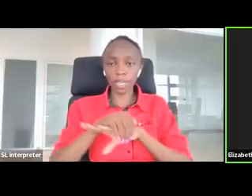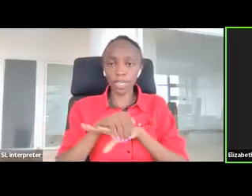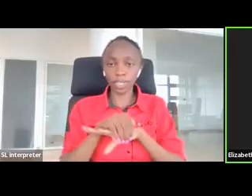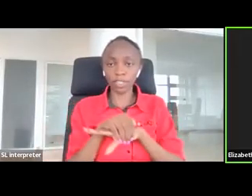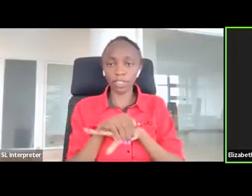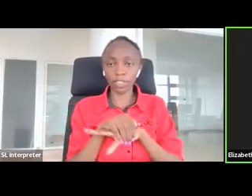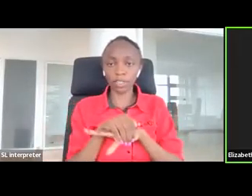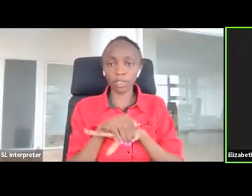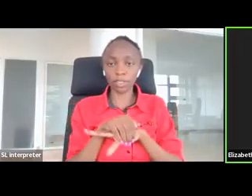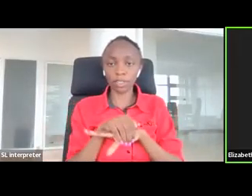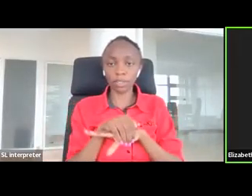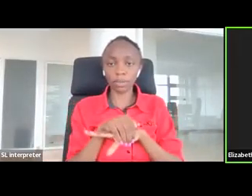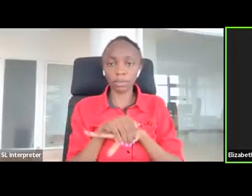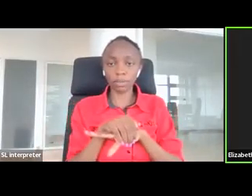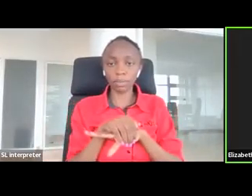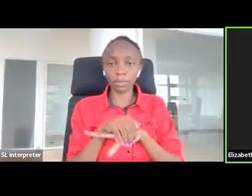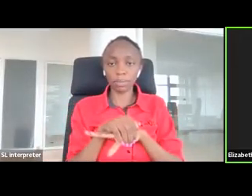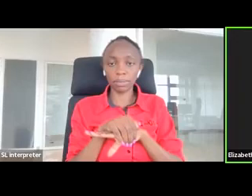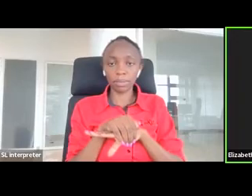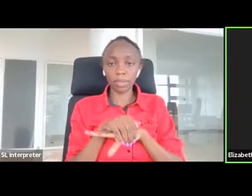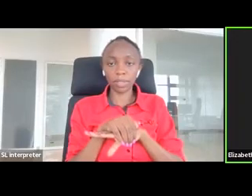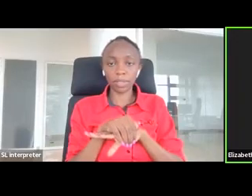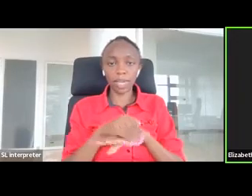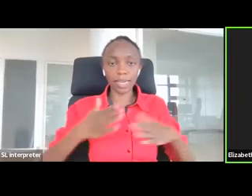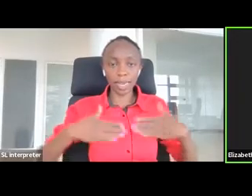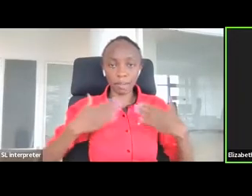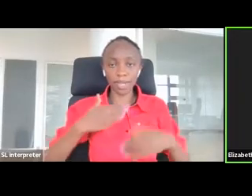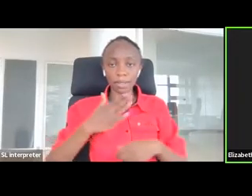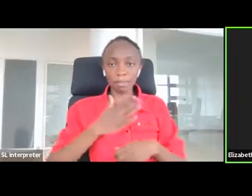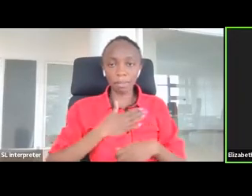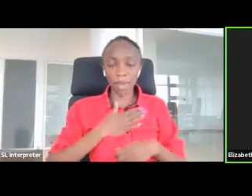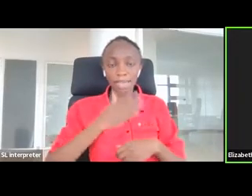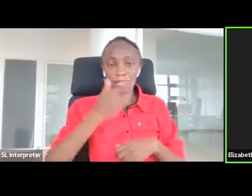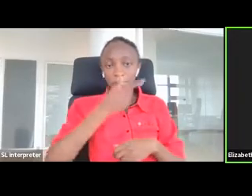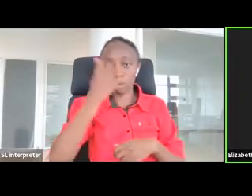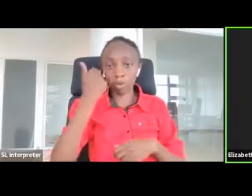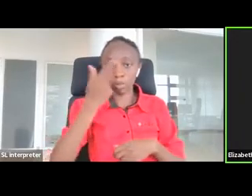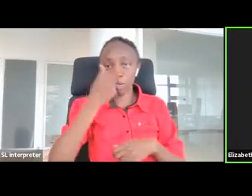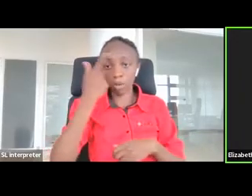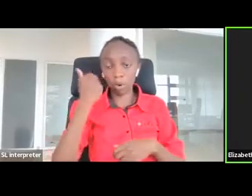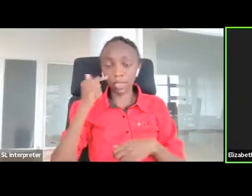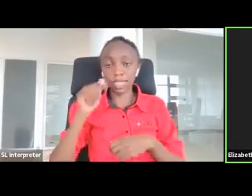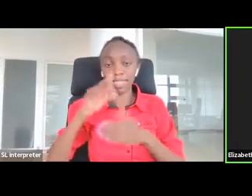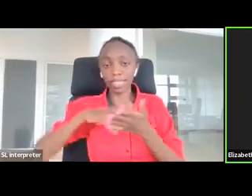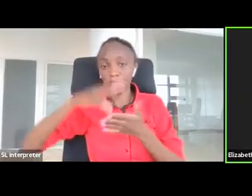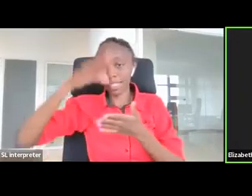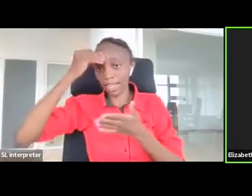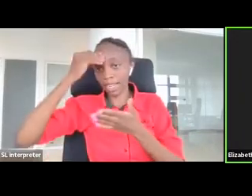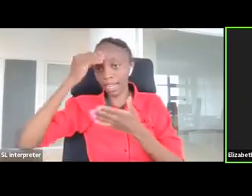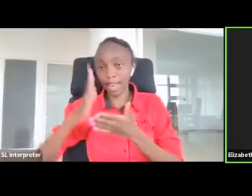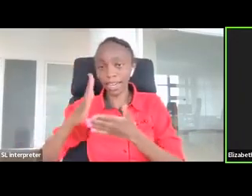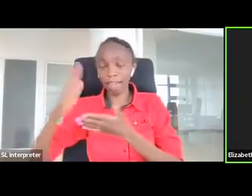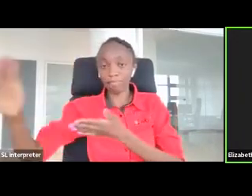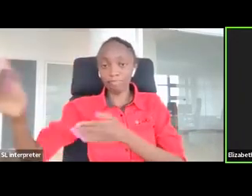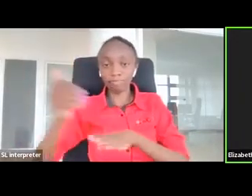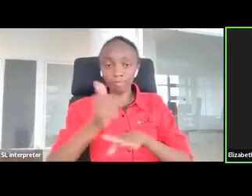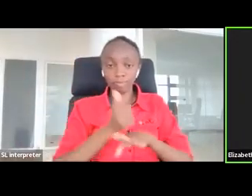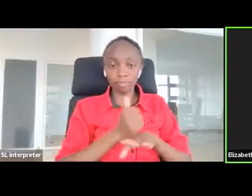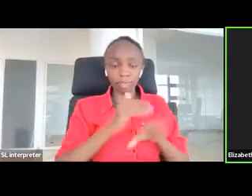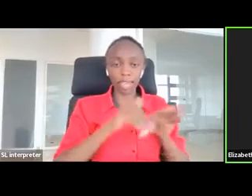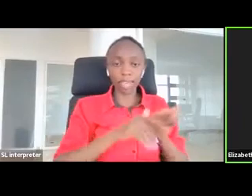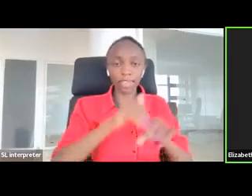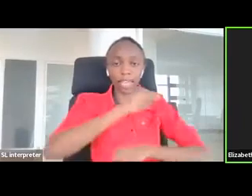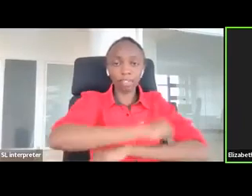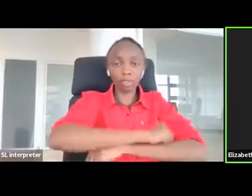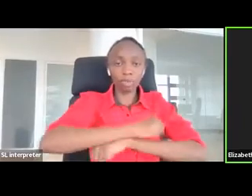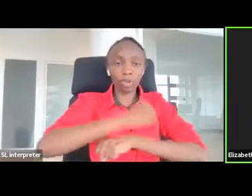my happiness is because I admitted this learner in the institution in 2017 when